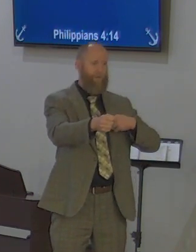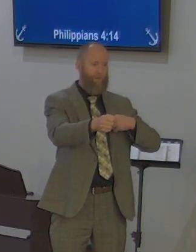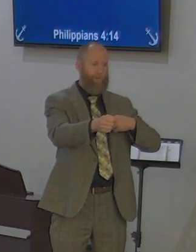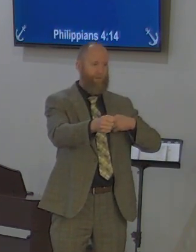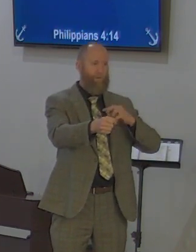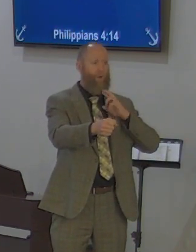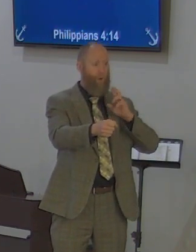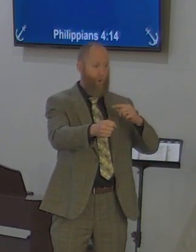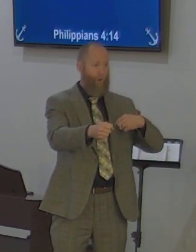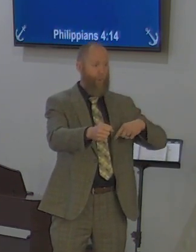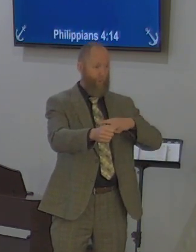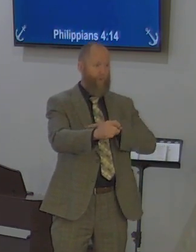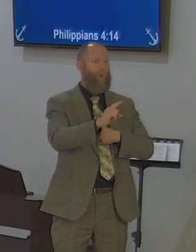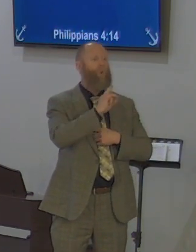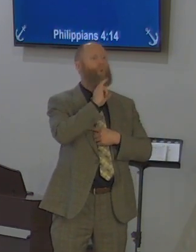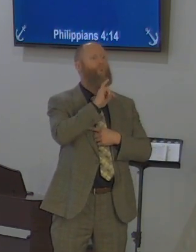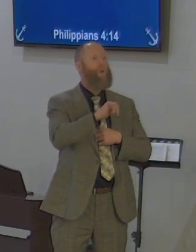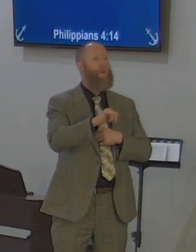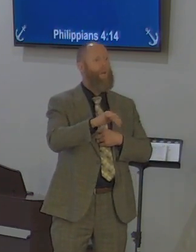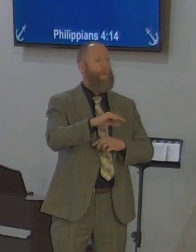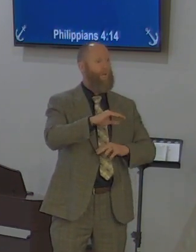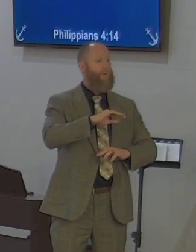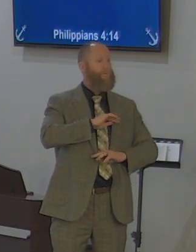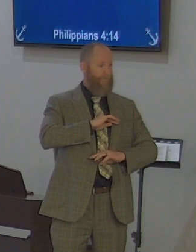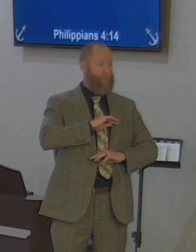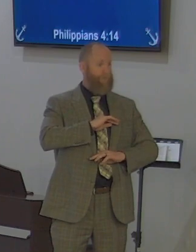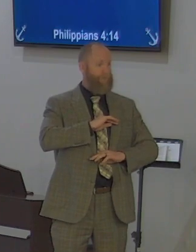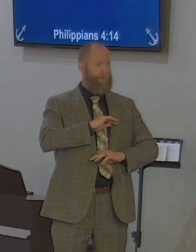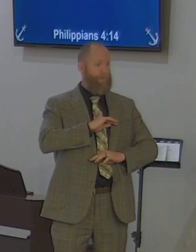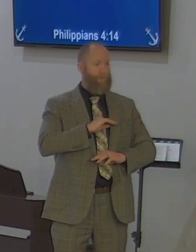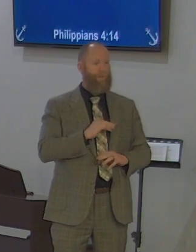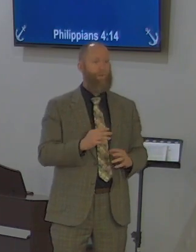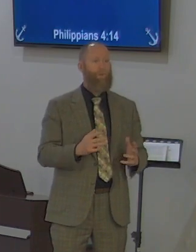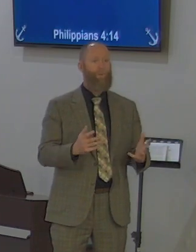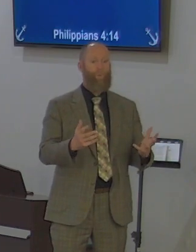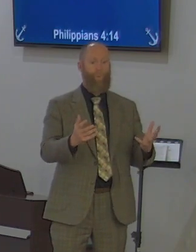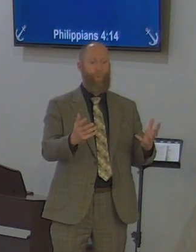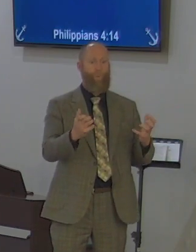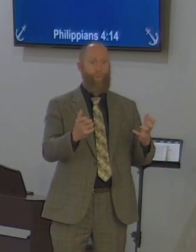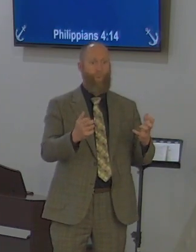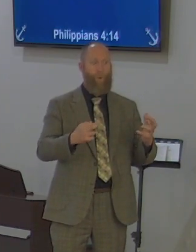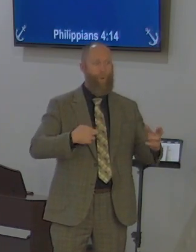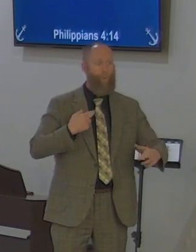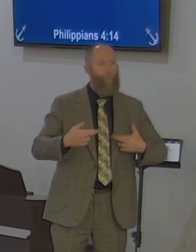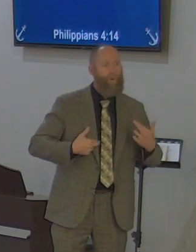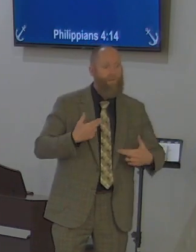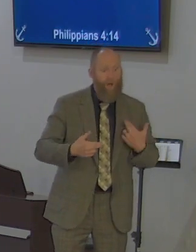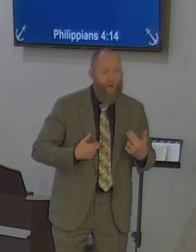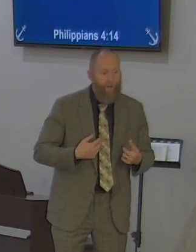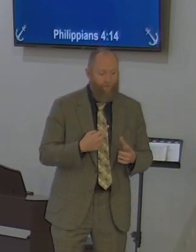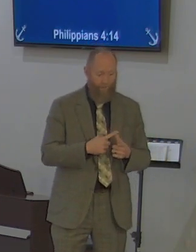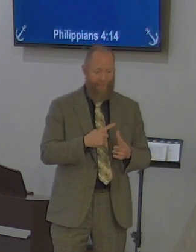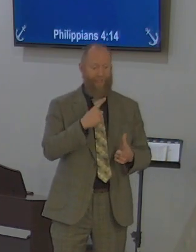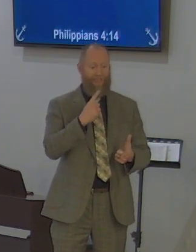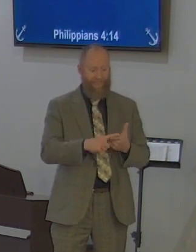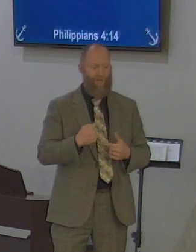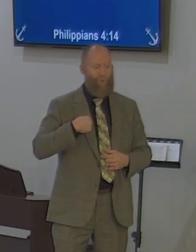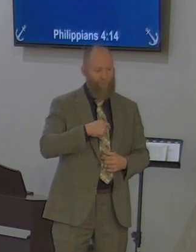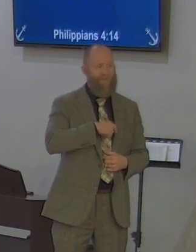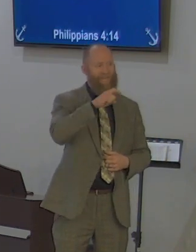And what we really need if we want revival is a season of contentment. We need to make some decisions from the lessons Paul